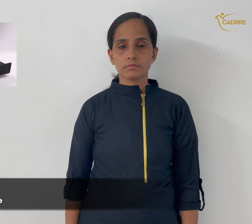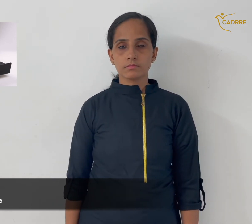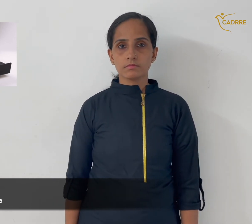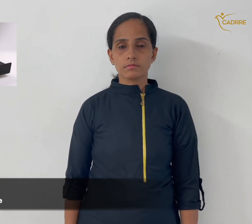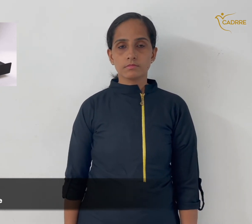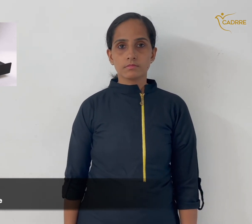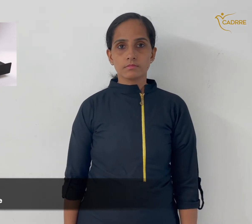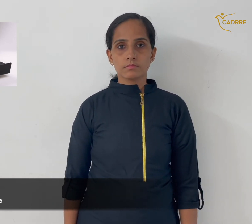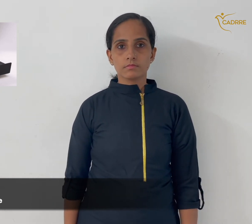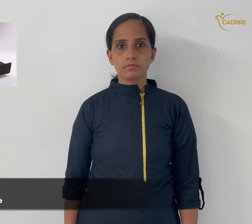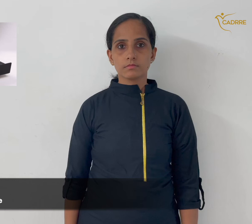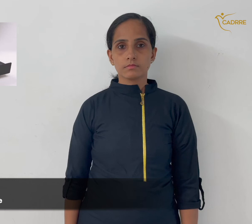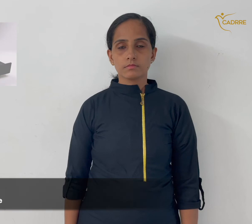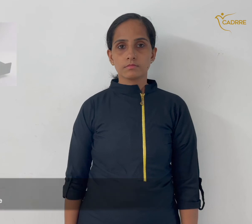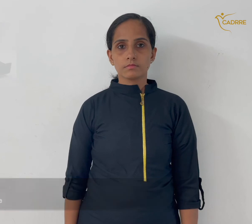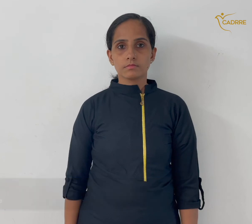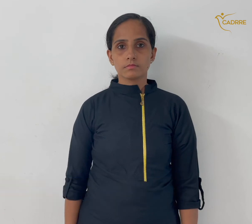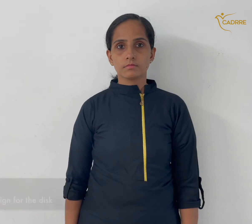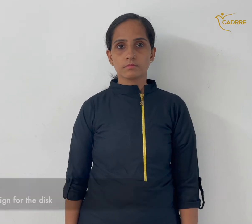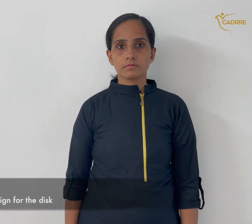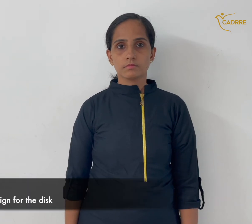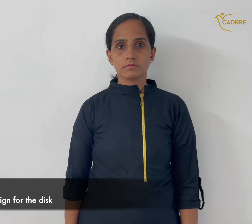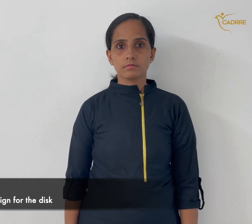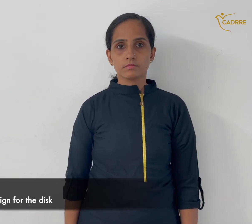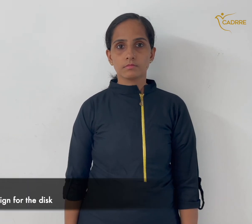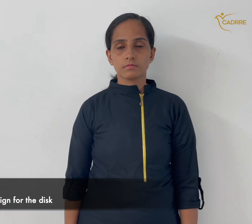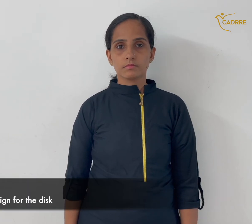cd drive dvd